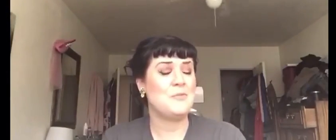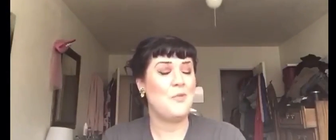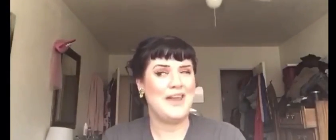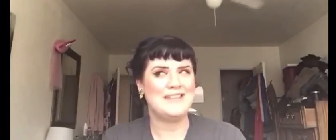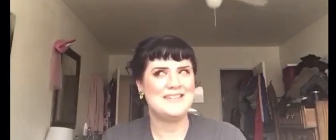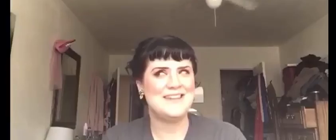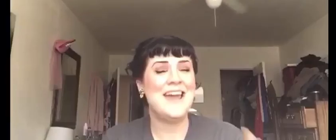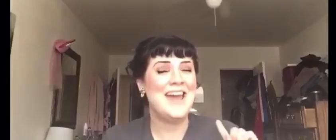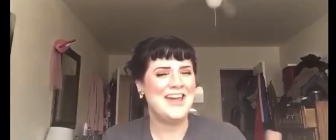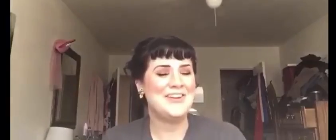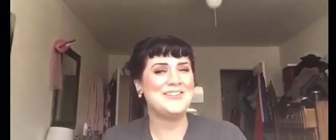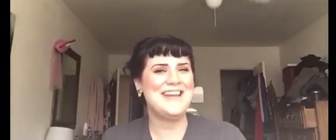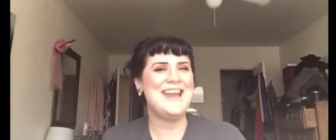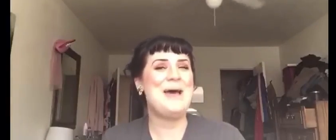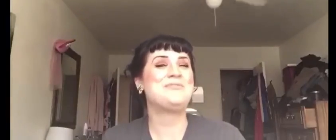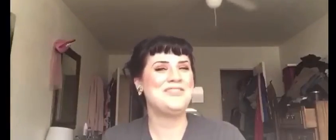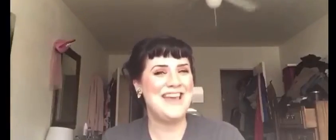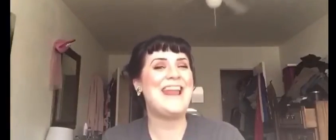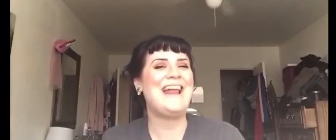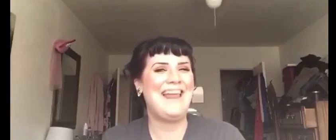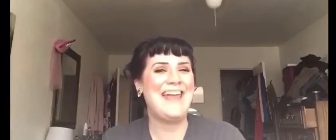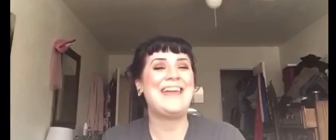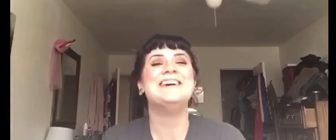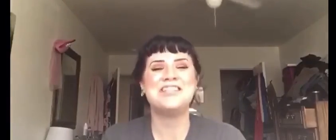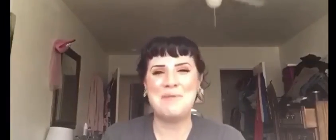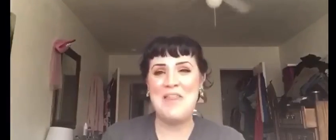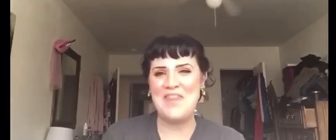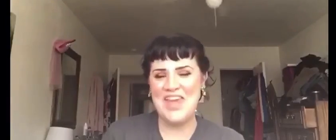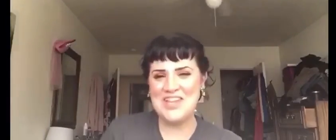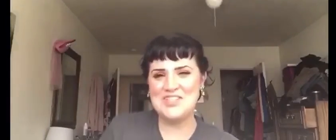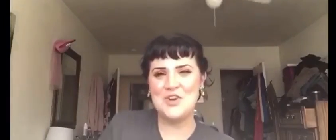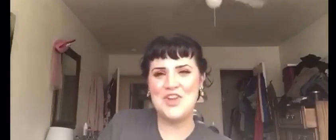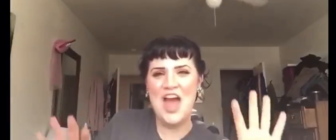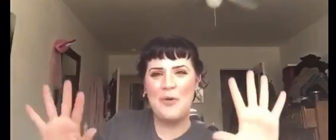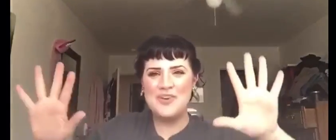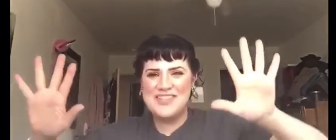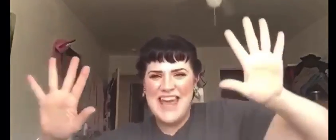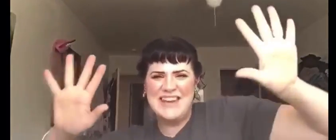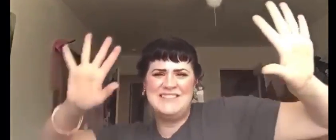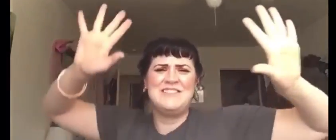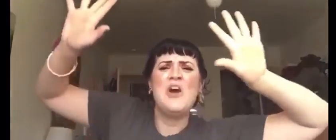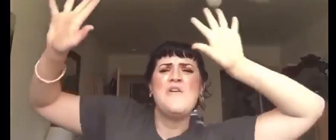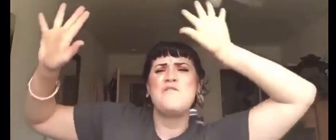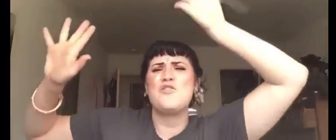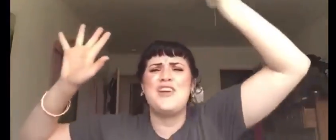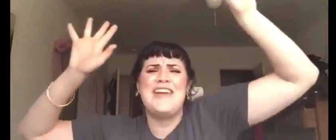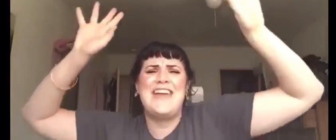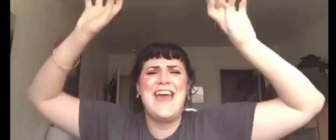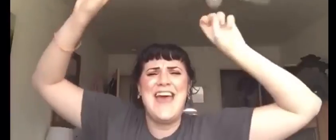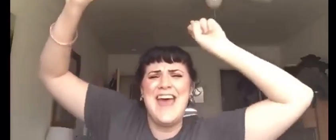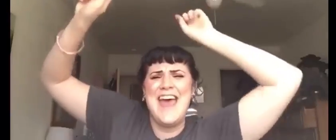Wait, here's an option that I like. Spend these 30 hours getting free K.